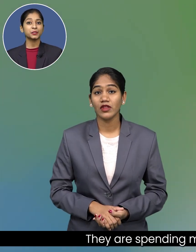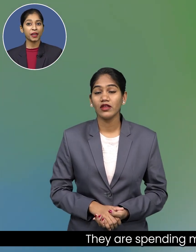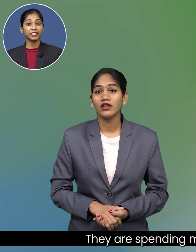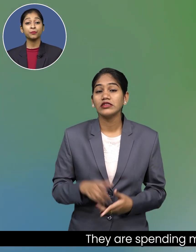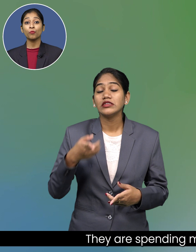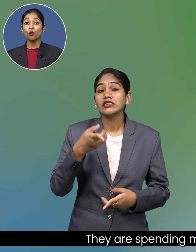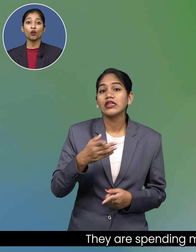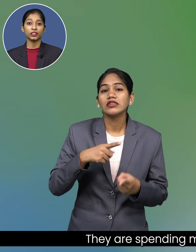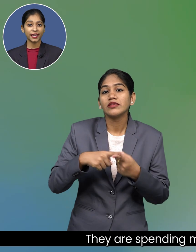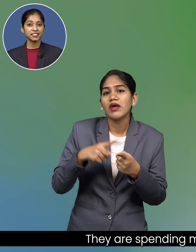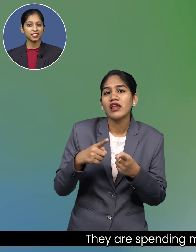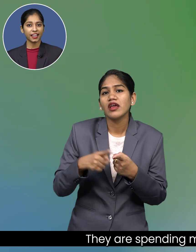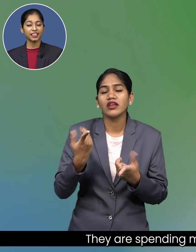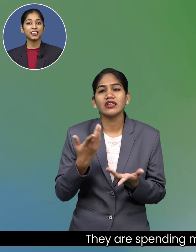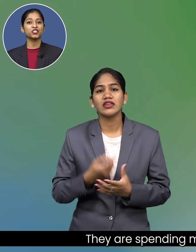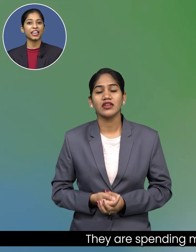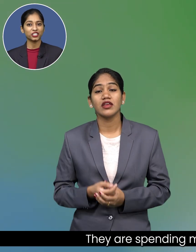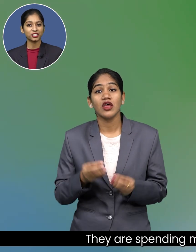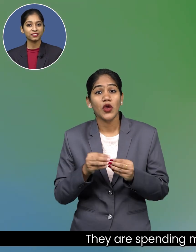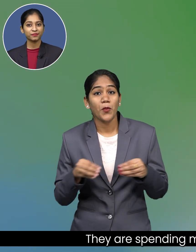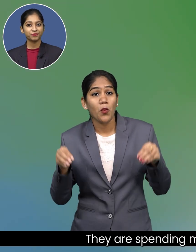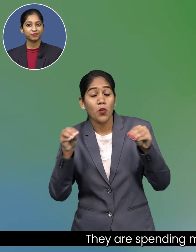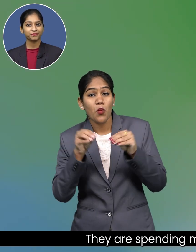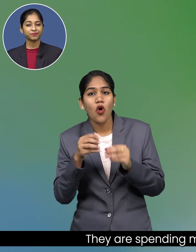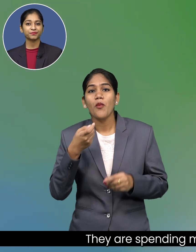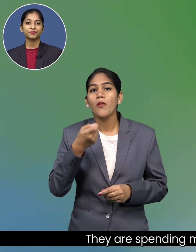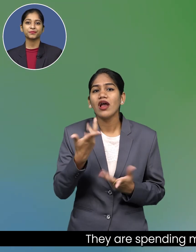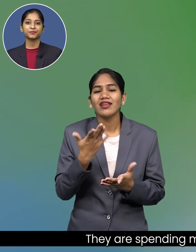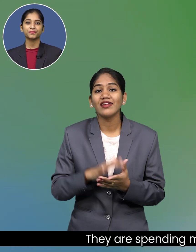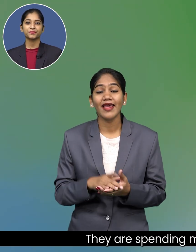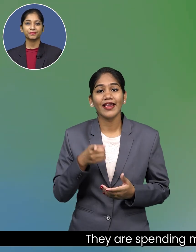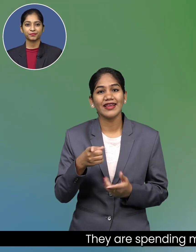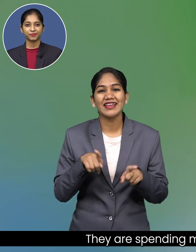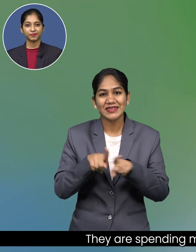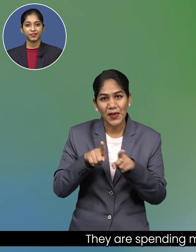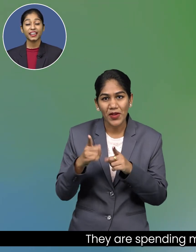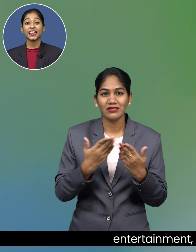They are spending more on things like education,